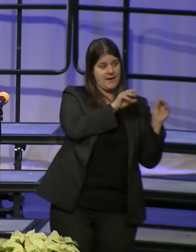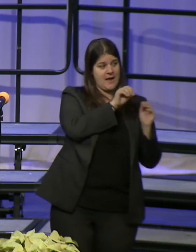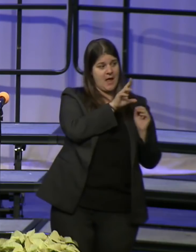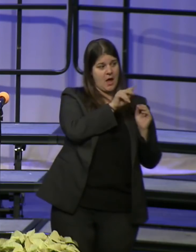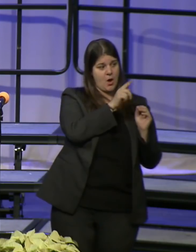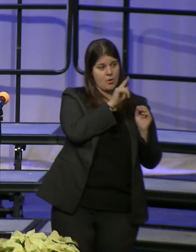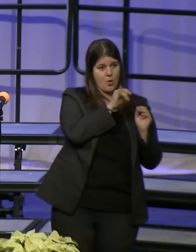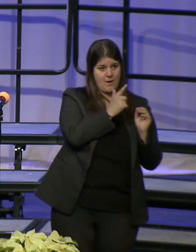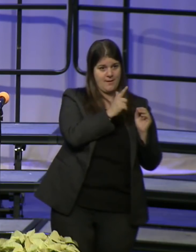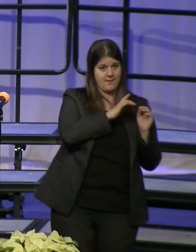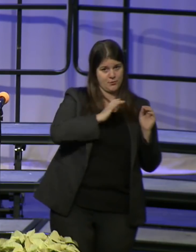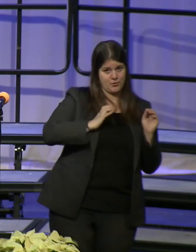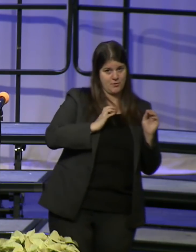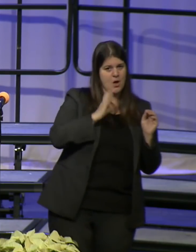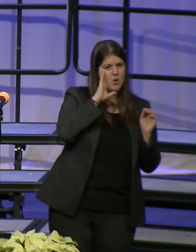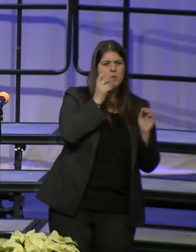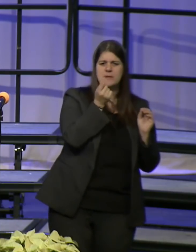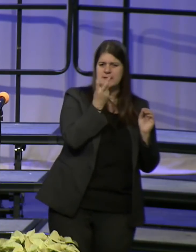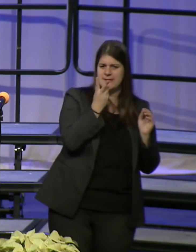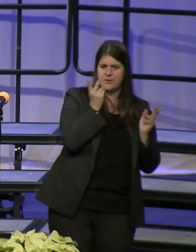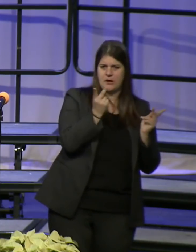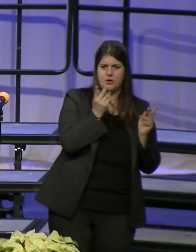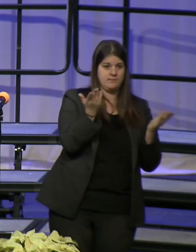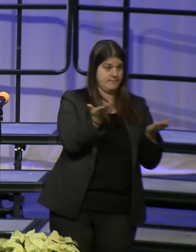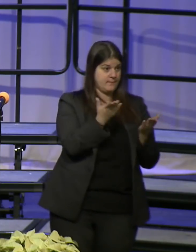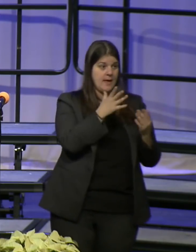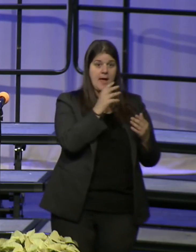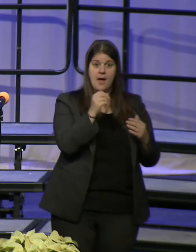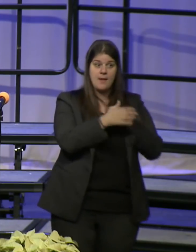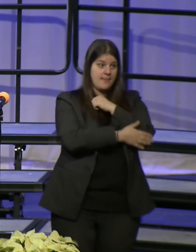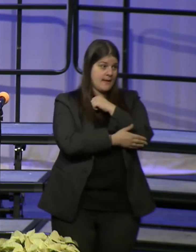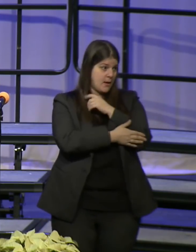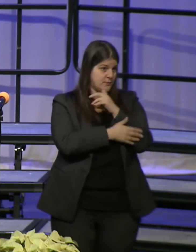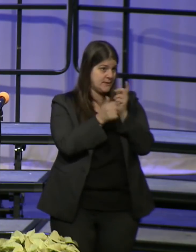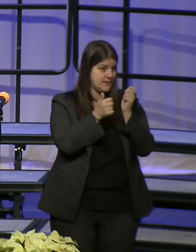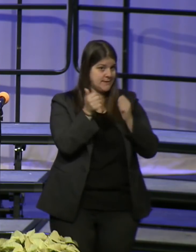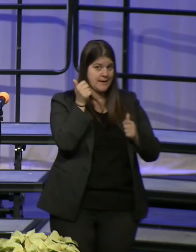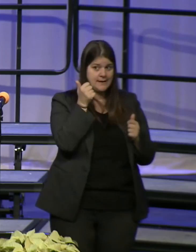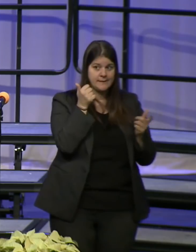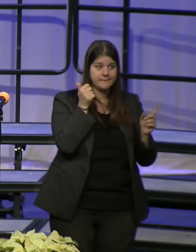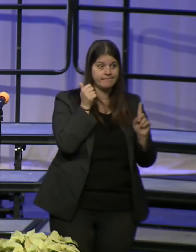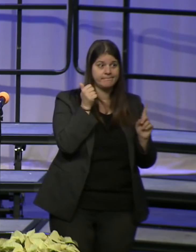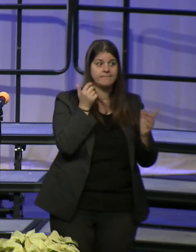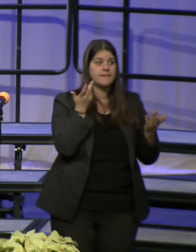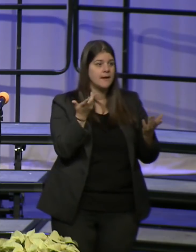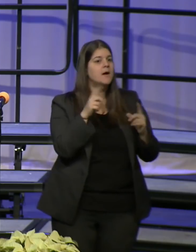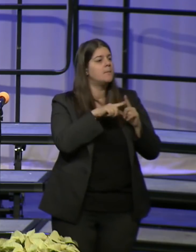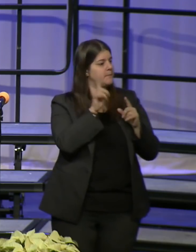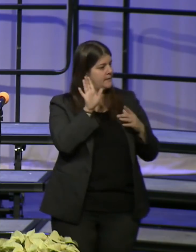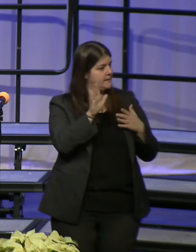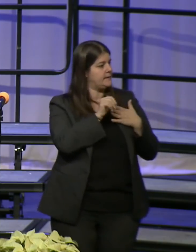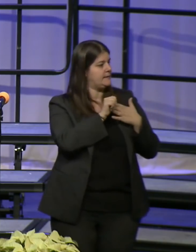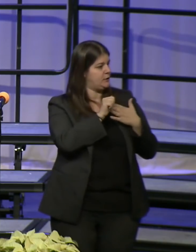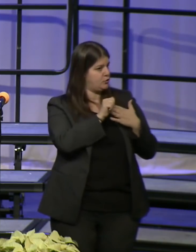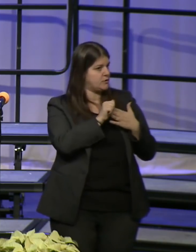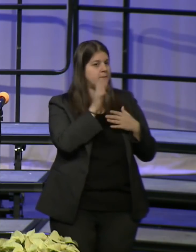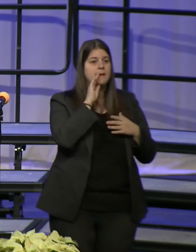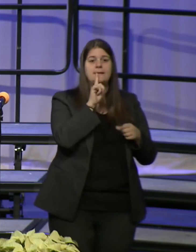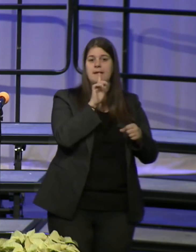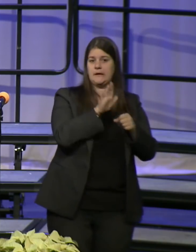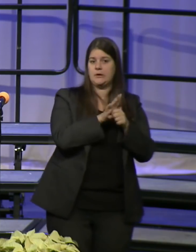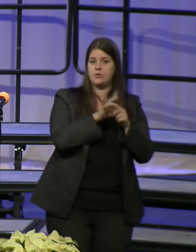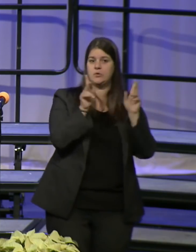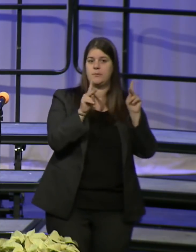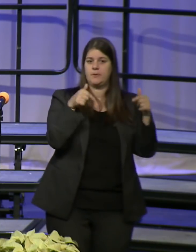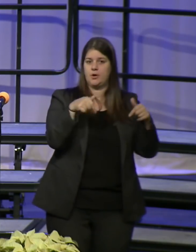there, and the county executive for their years of leadership and dedication to the people of